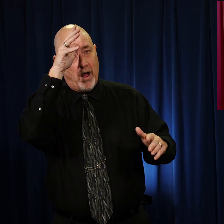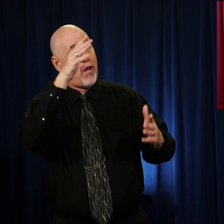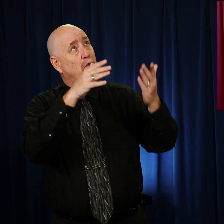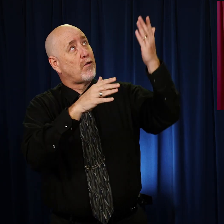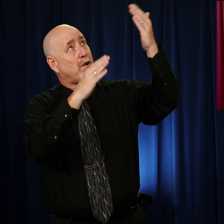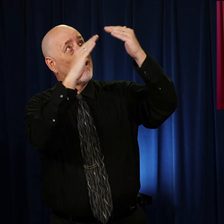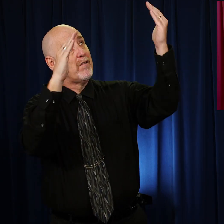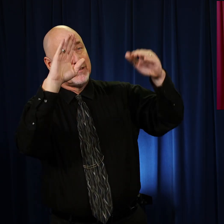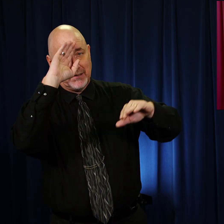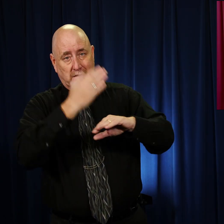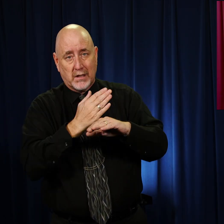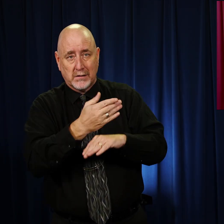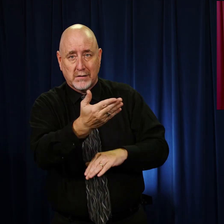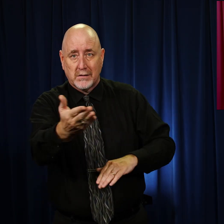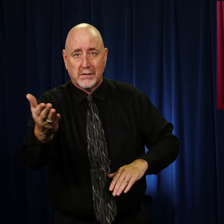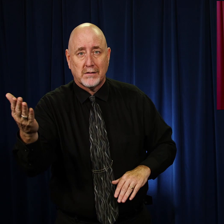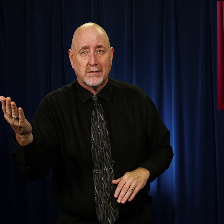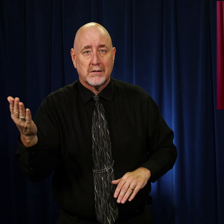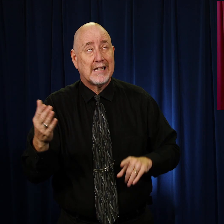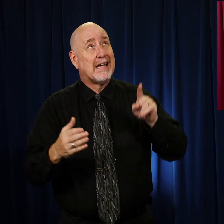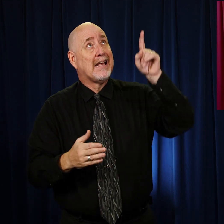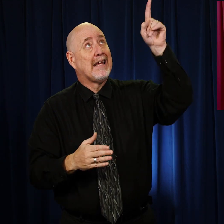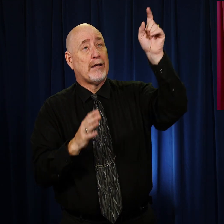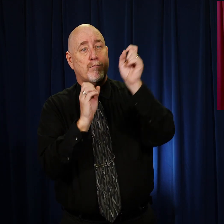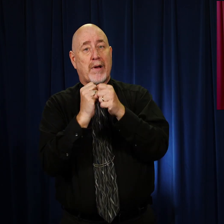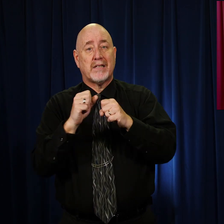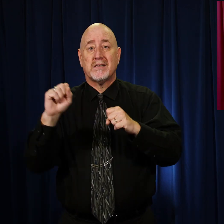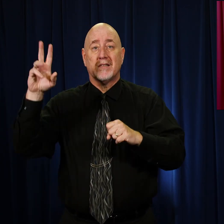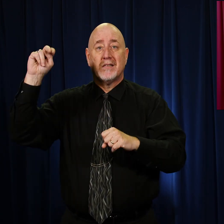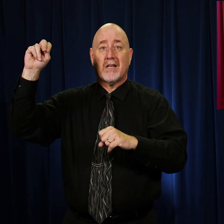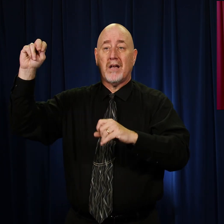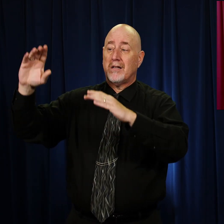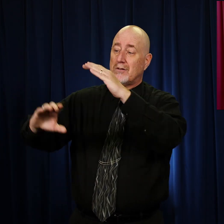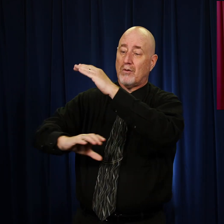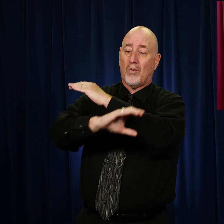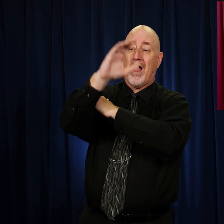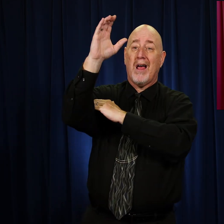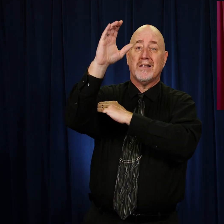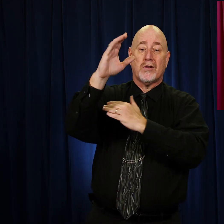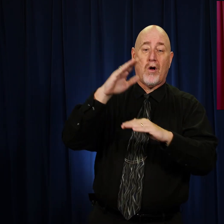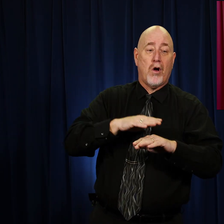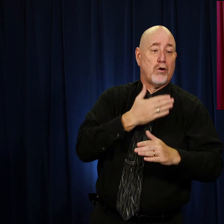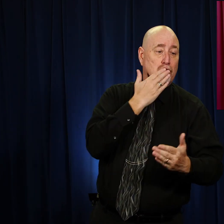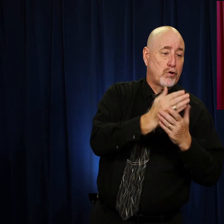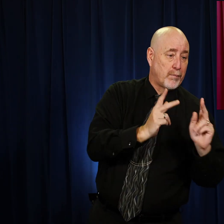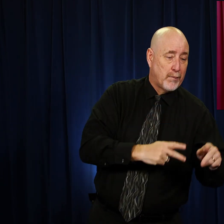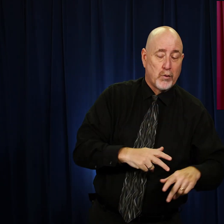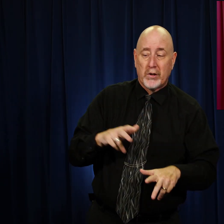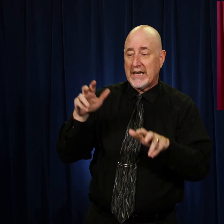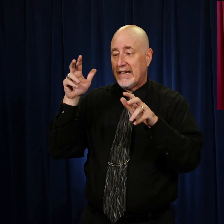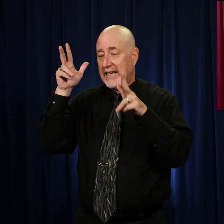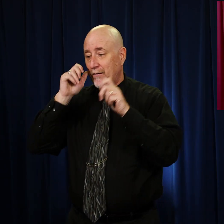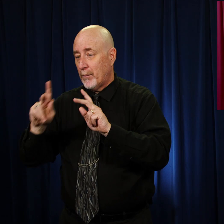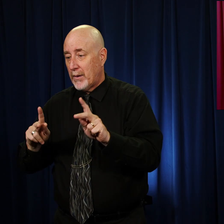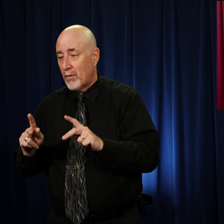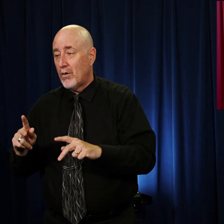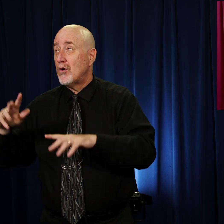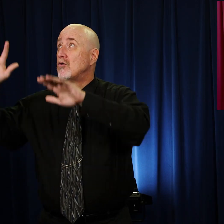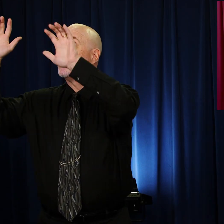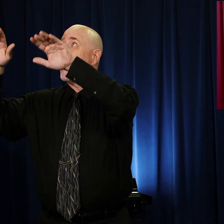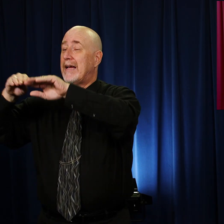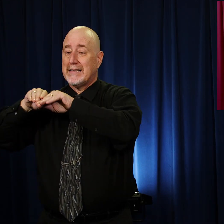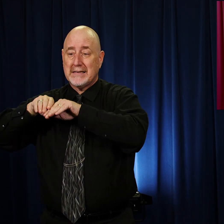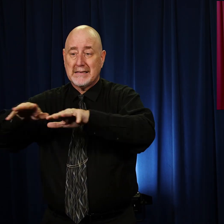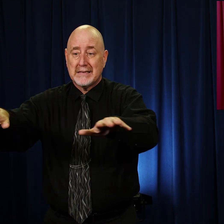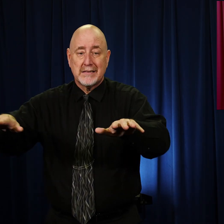Father who is in heaven. For he causes his sun to rise upon the evil and the good, and sends rain on the righteous and